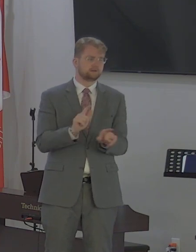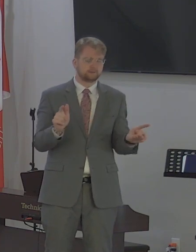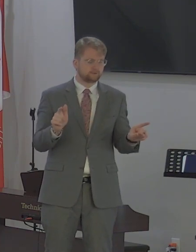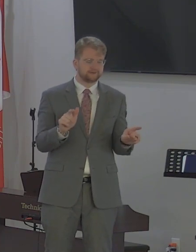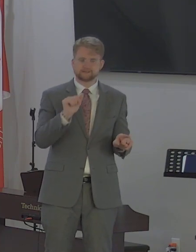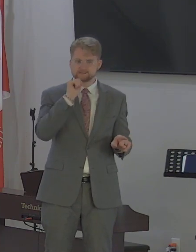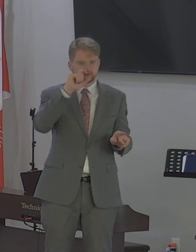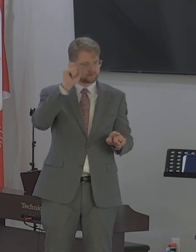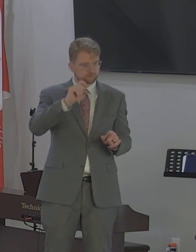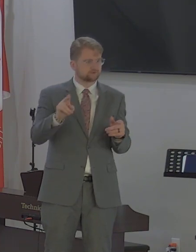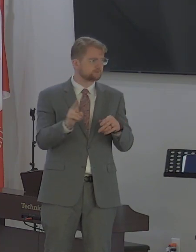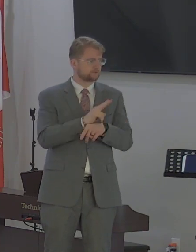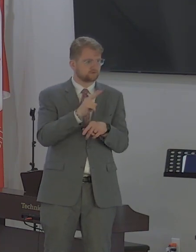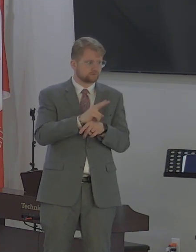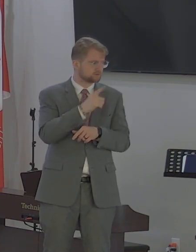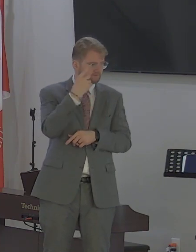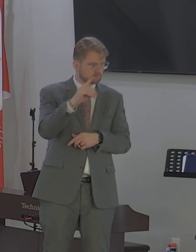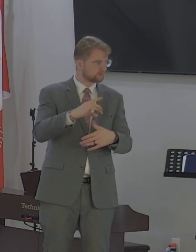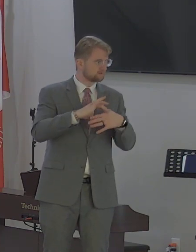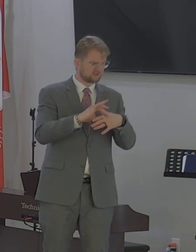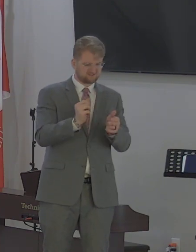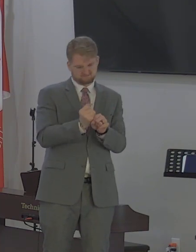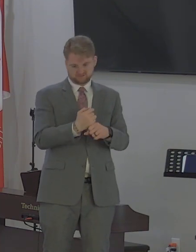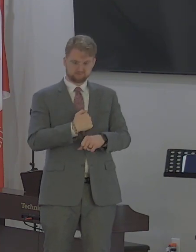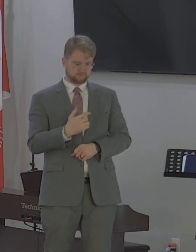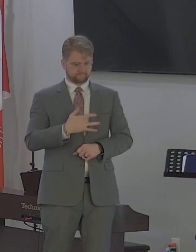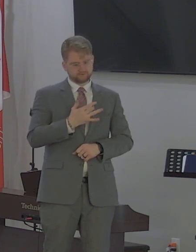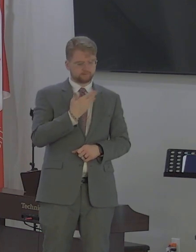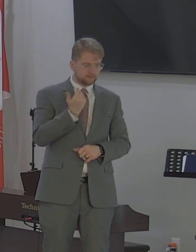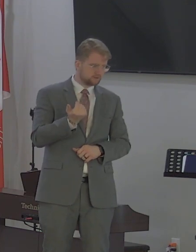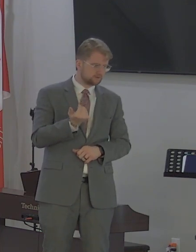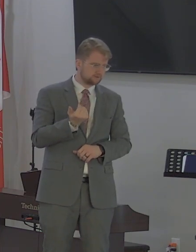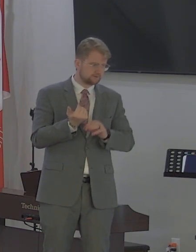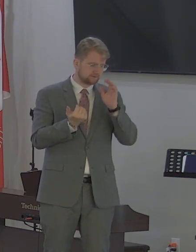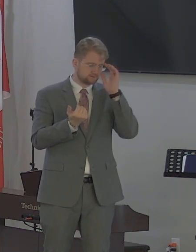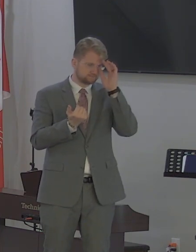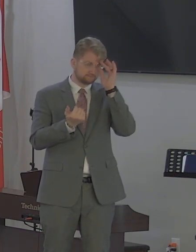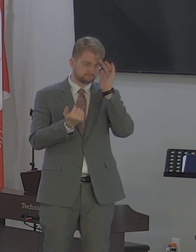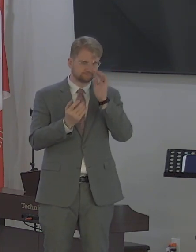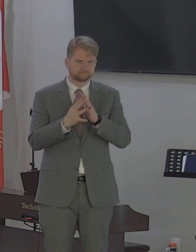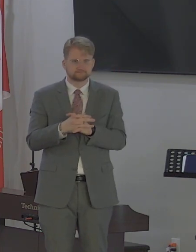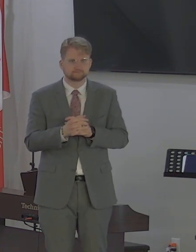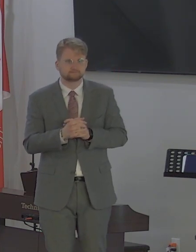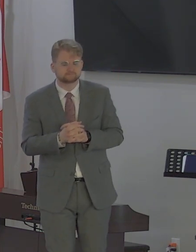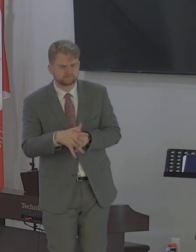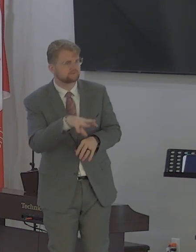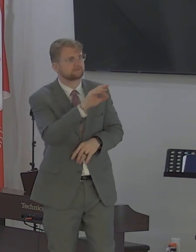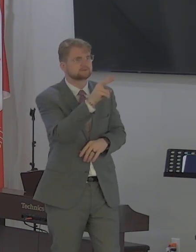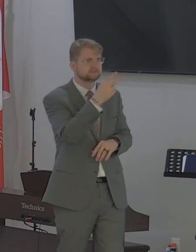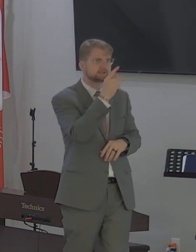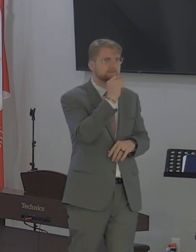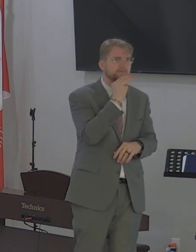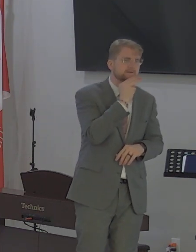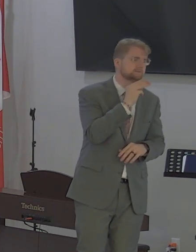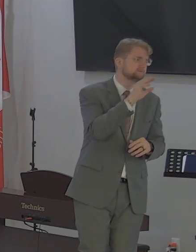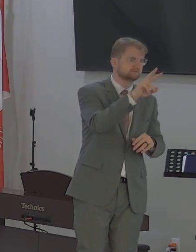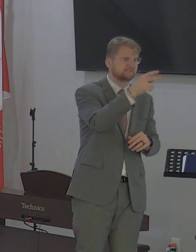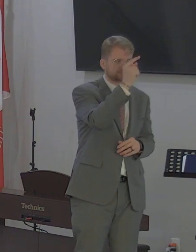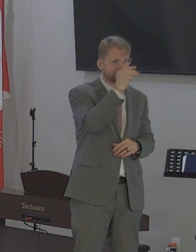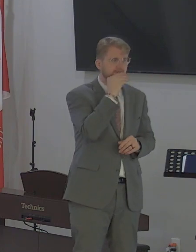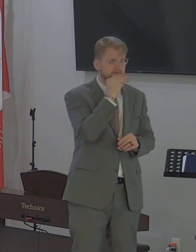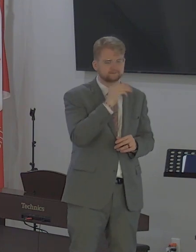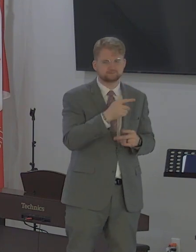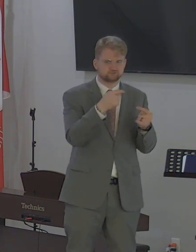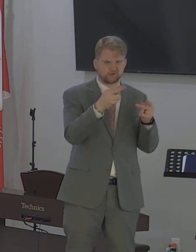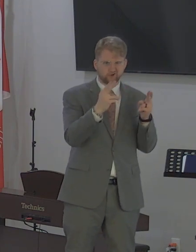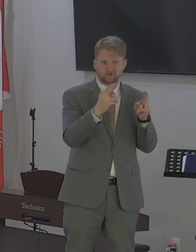utilized for the occasion of the flesh, what makes me feel better. Go to 2 Timothy. We got to look at it before we move on. I'm trying